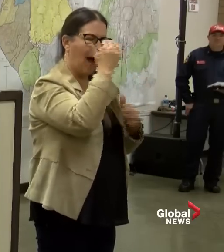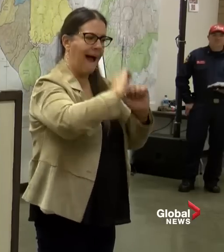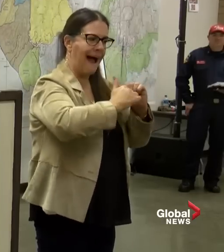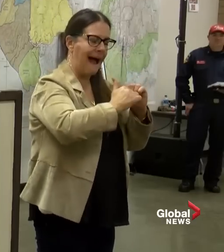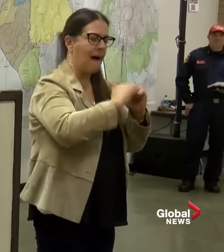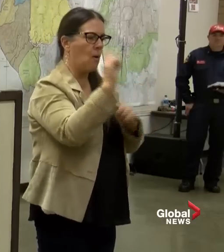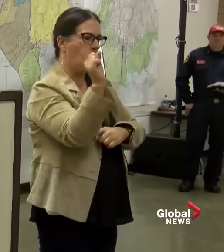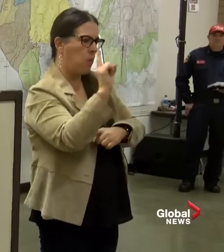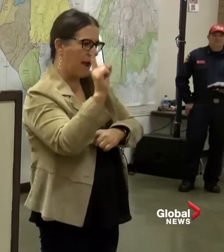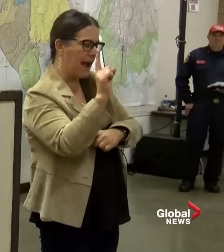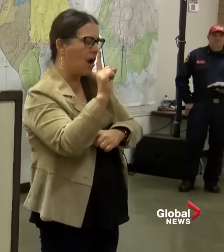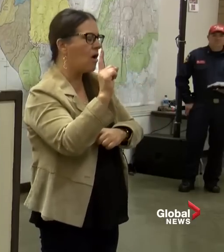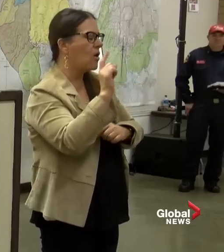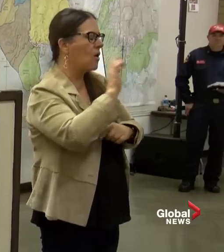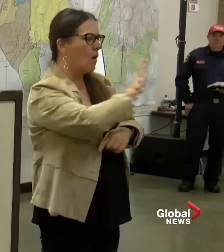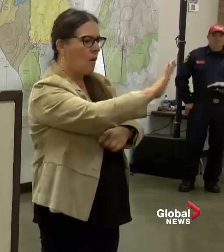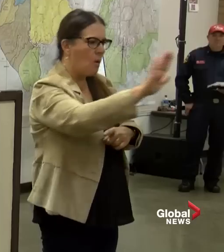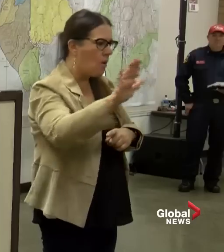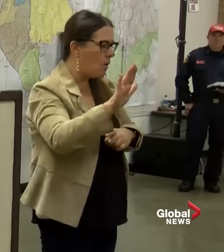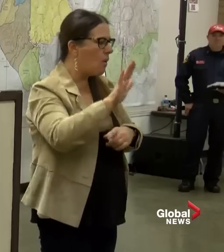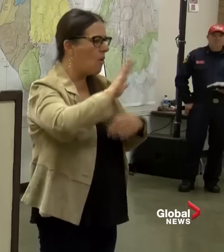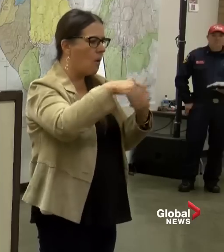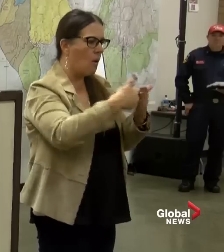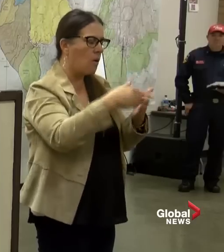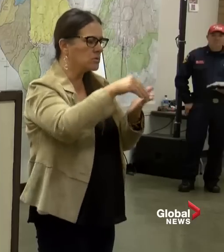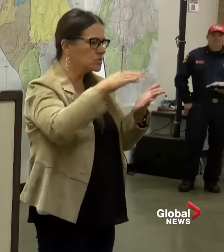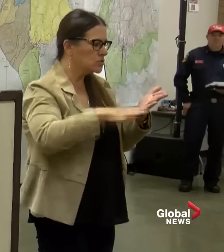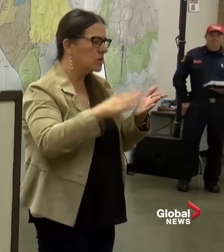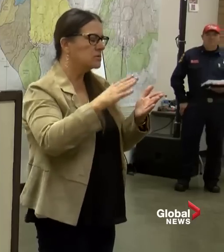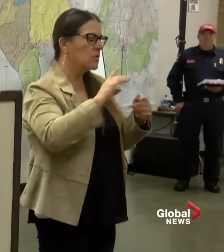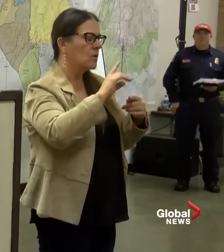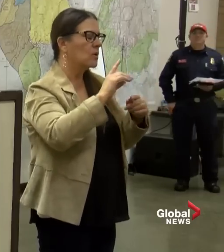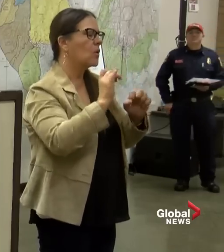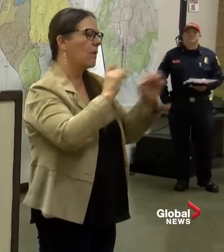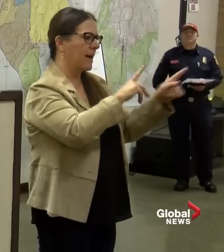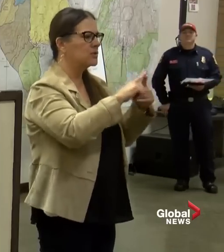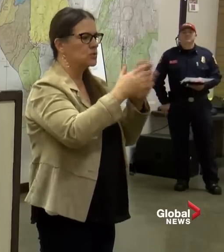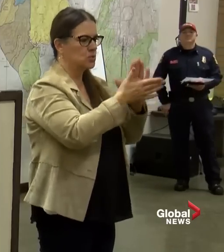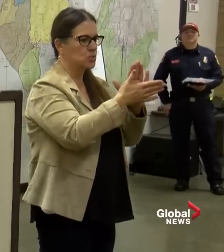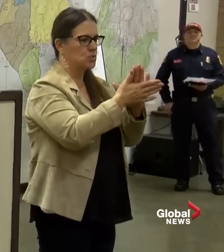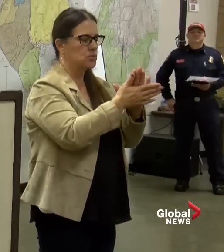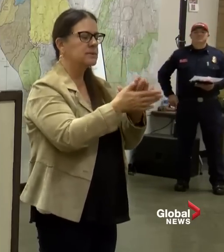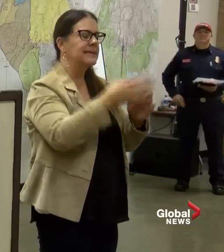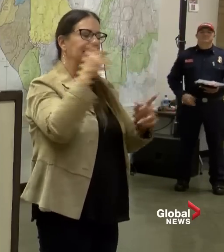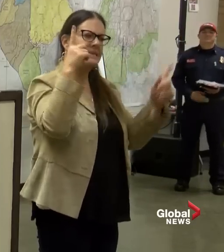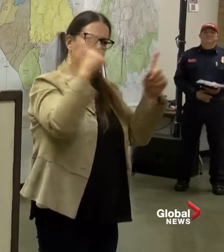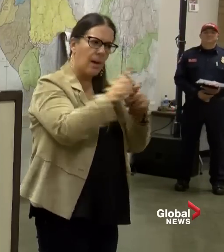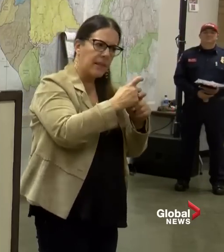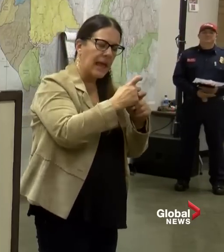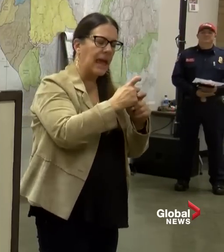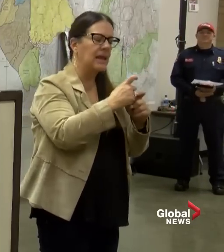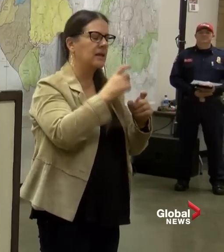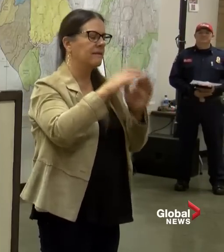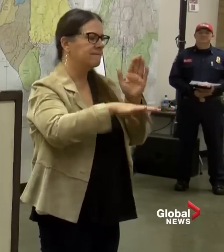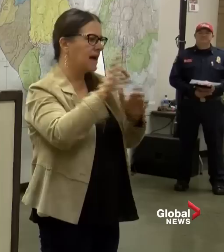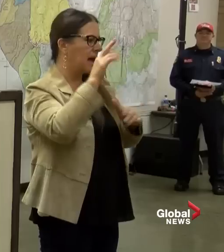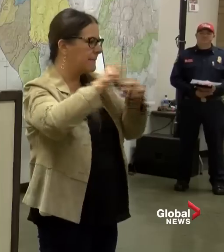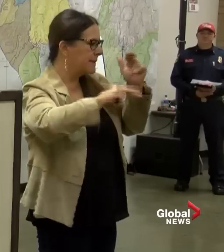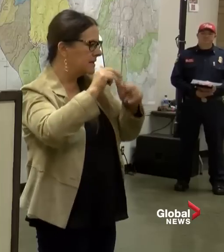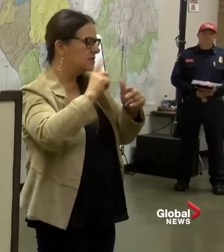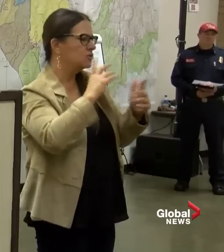students will be attending school. It's complicated to secure facilities that fit our education